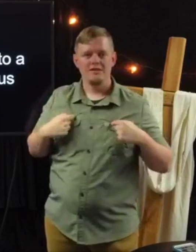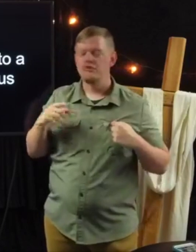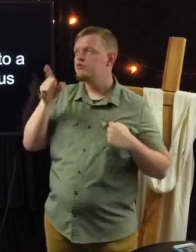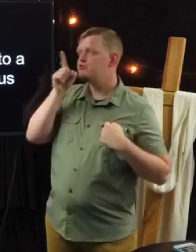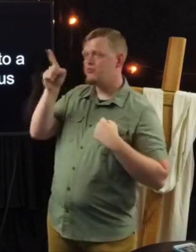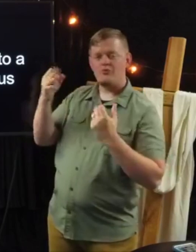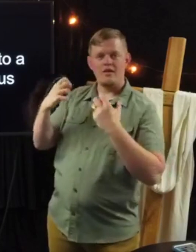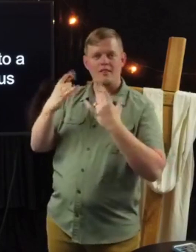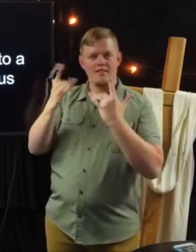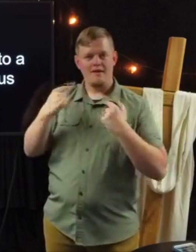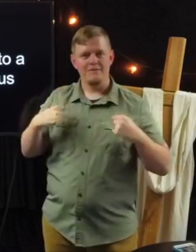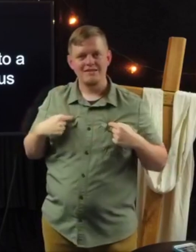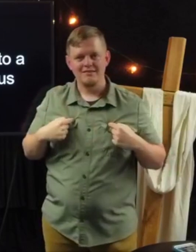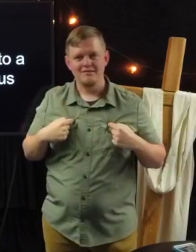you care for me, and I know that you love me.